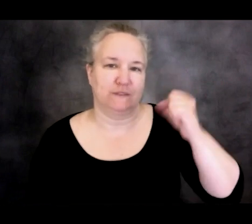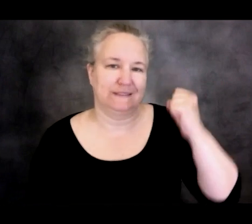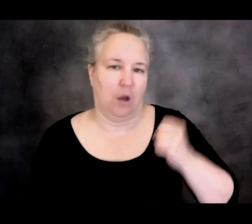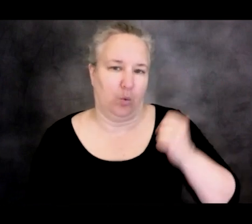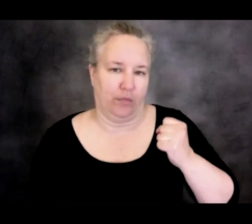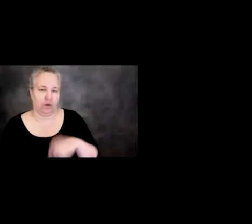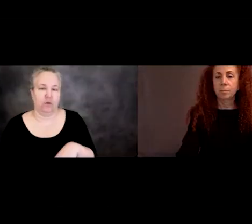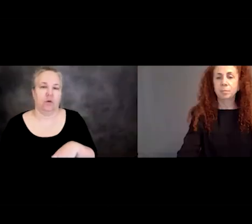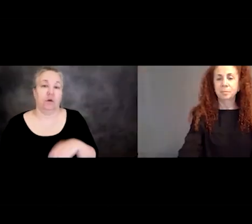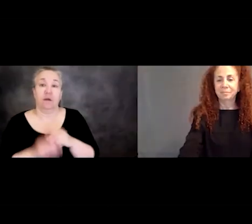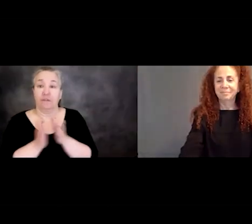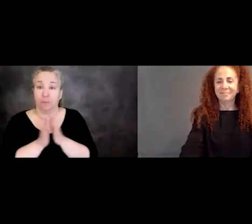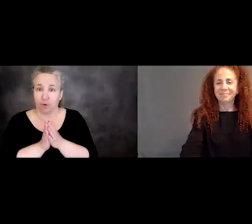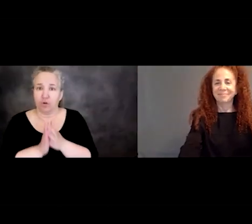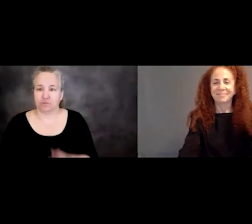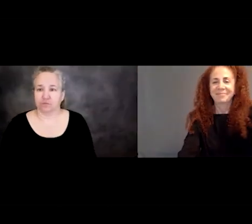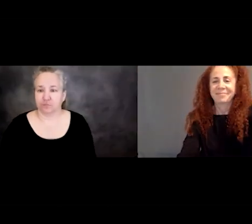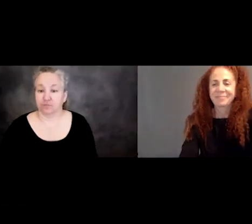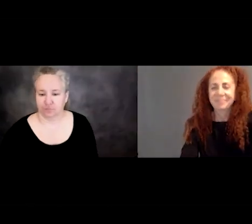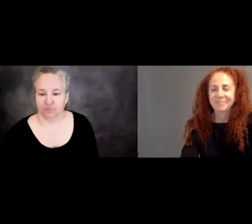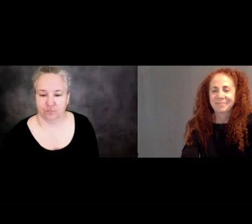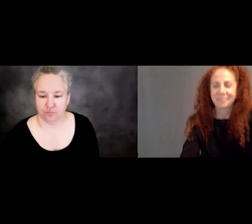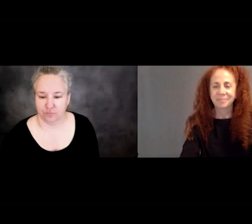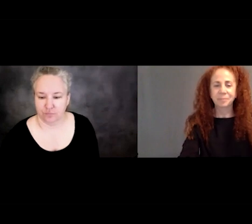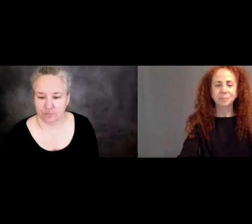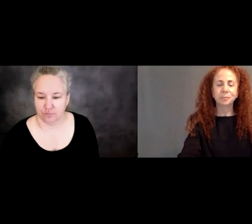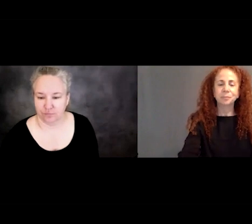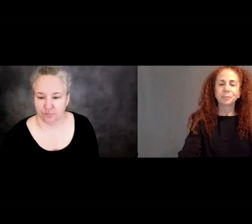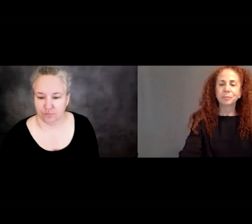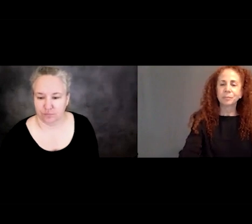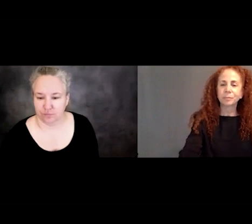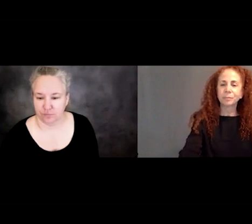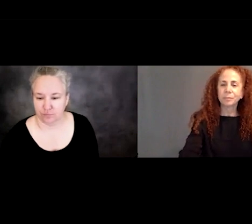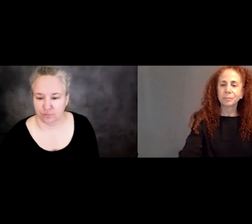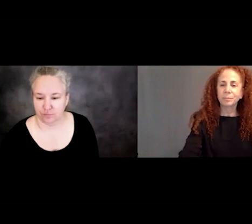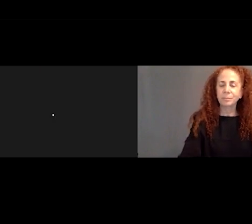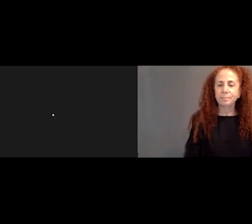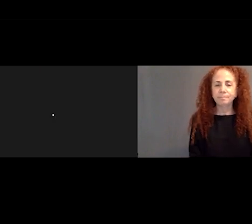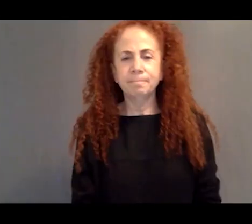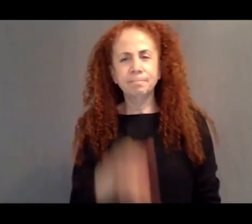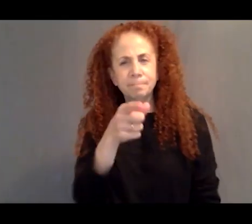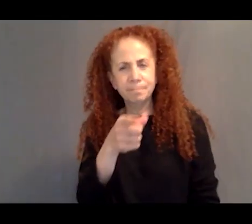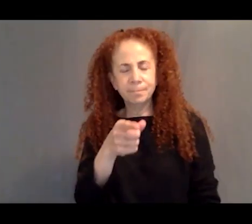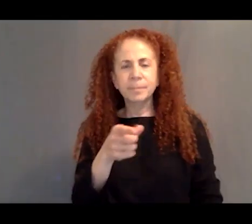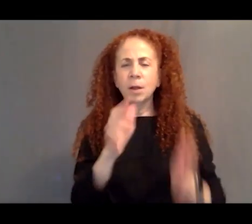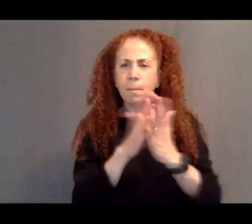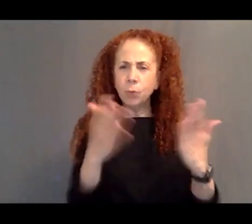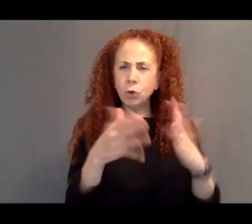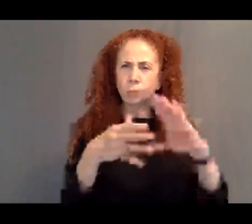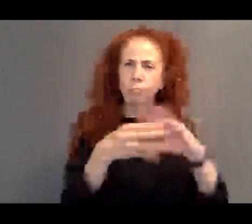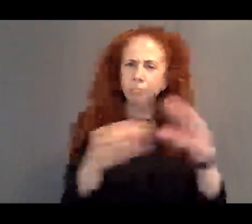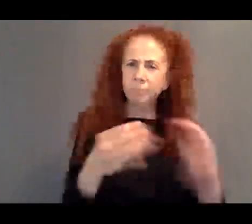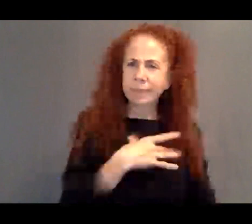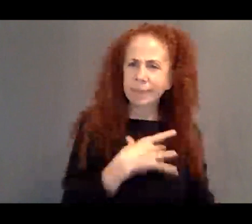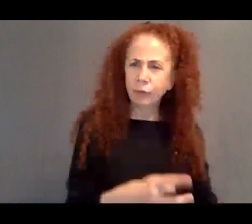she plays out, in the book, she plays out this very curious scenario So what if one of the twins, Stella,